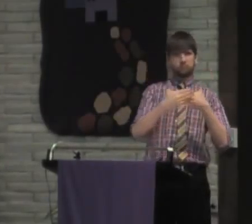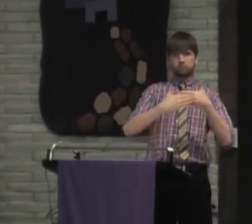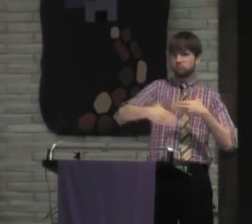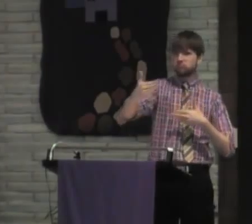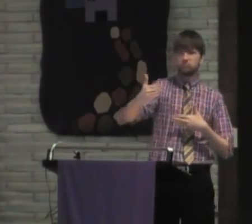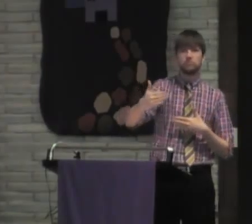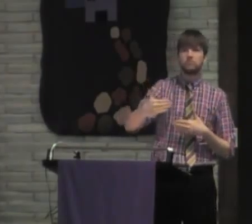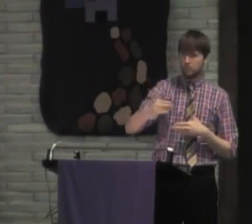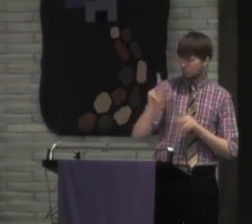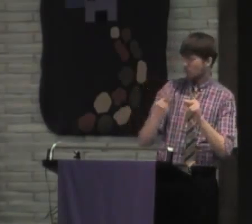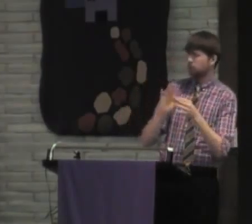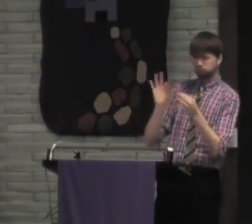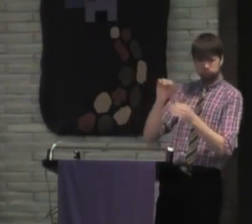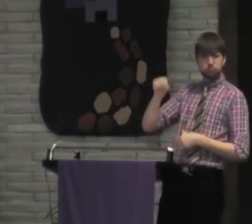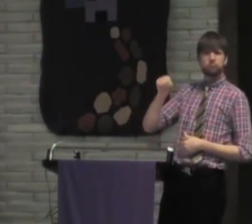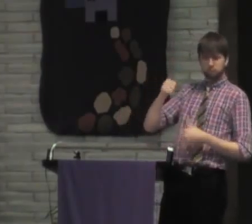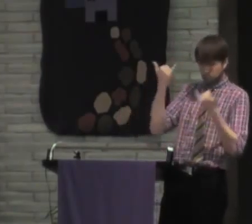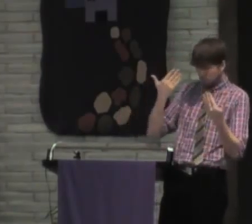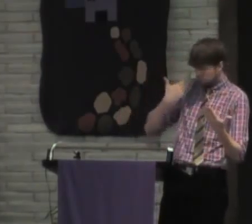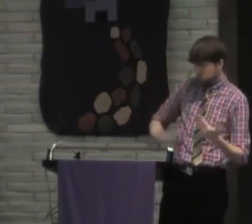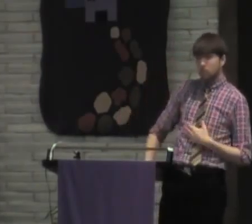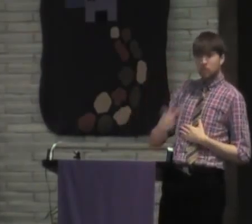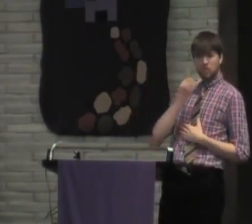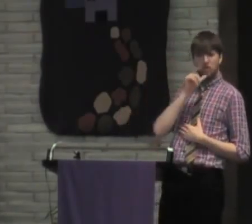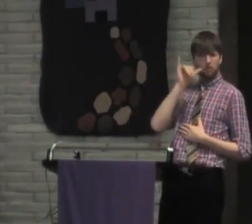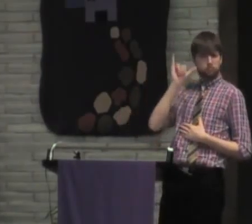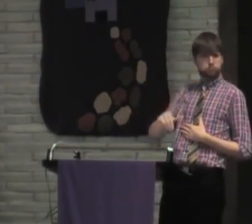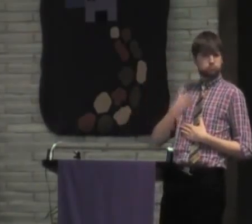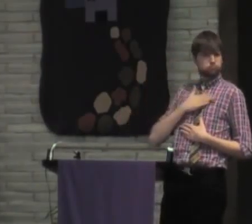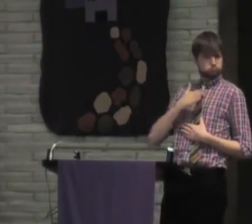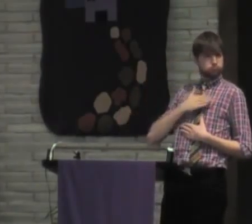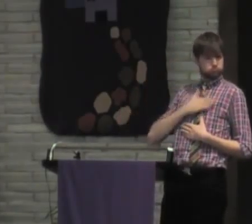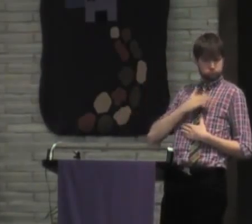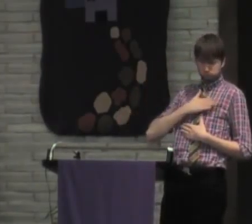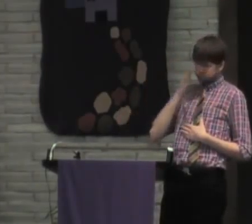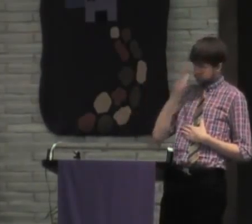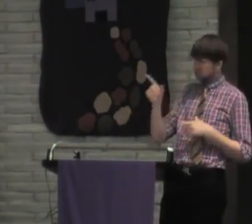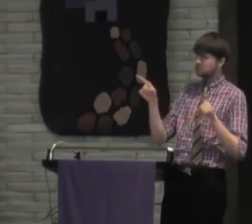you fully developed? And they said, oh yeah, this is who I will always be.